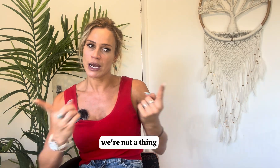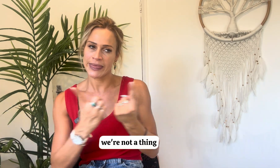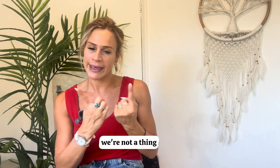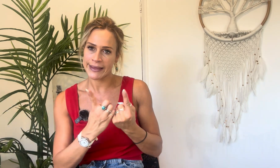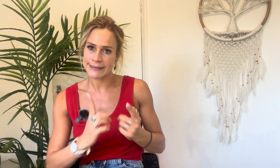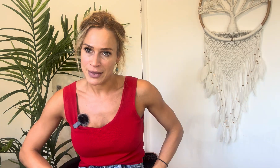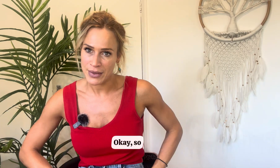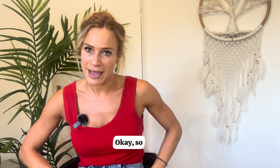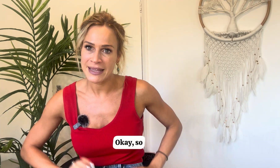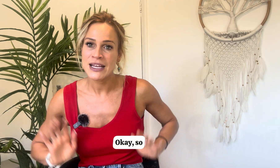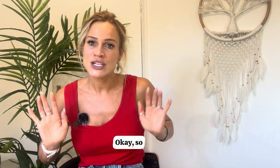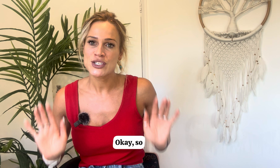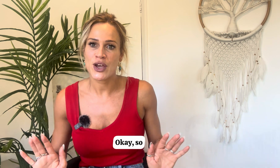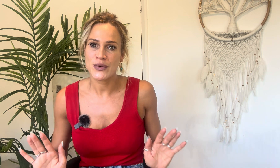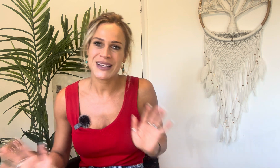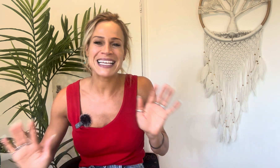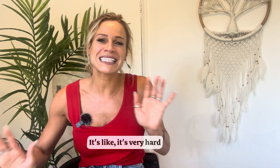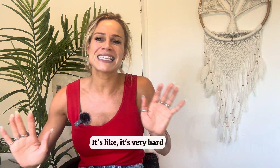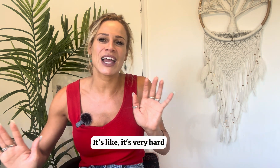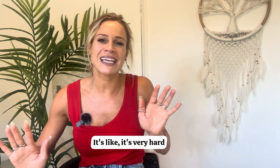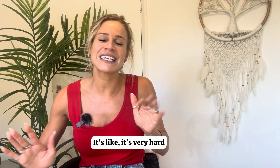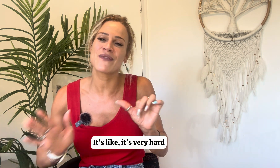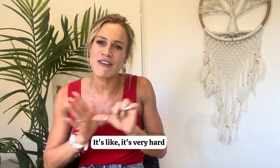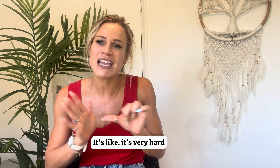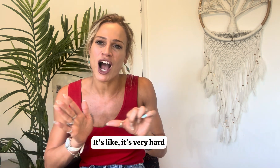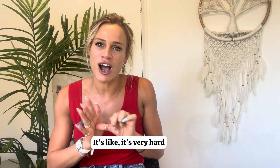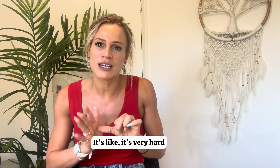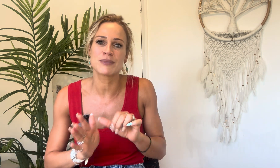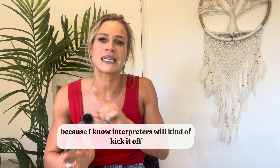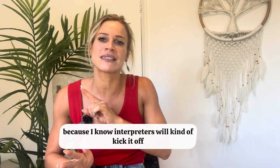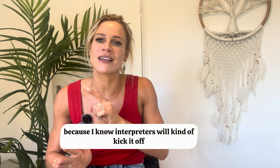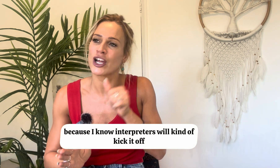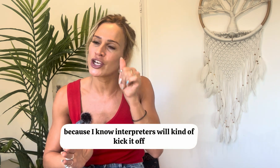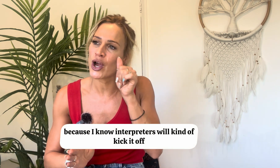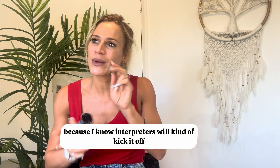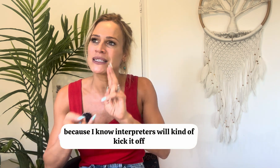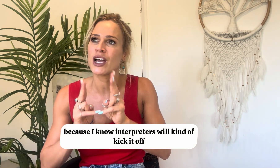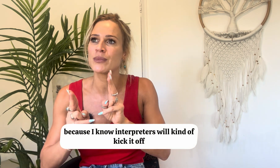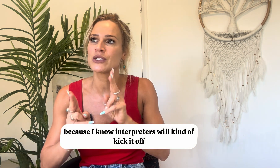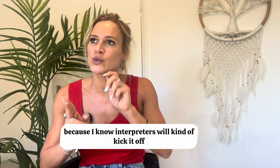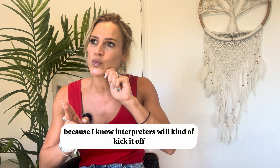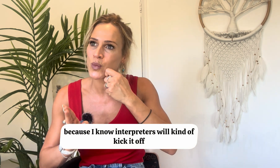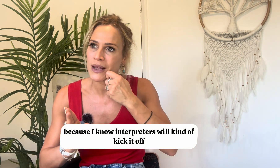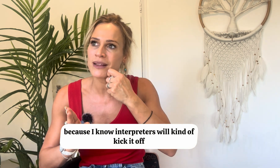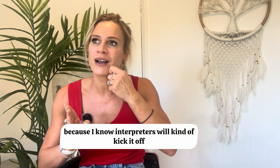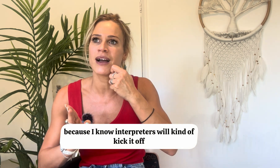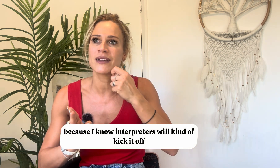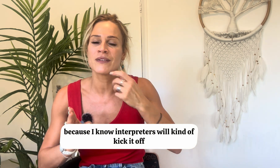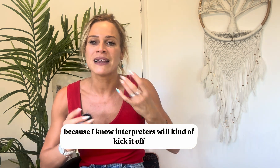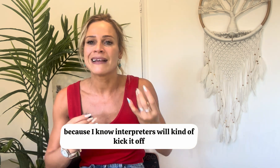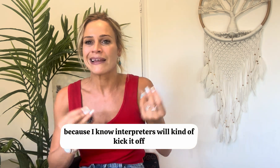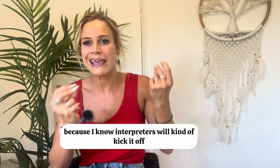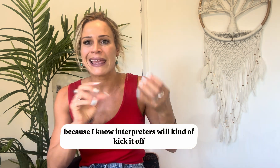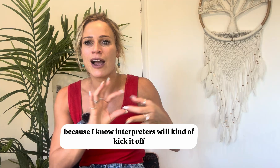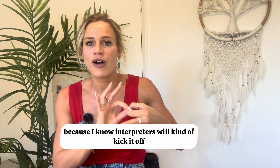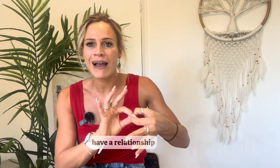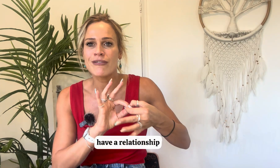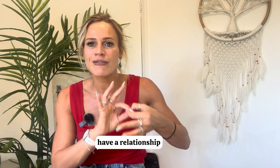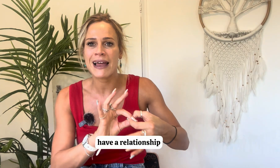thing, okay? So it's very hard because I know interpreters will kind of kick it off, have a